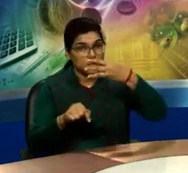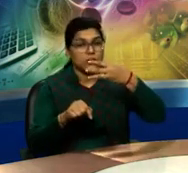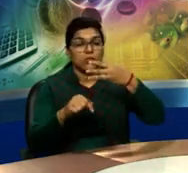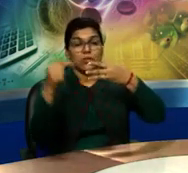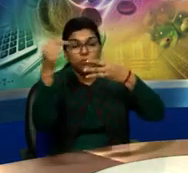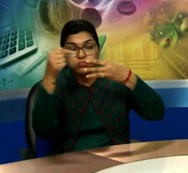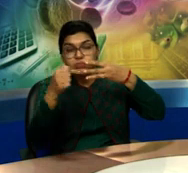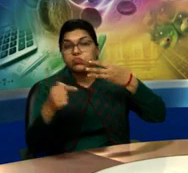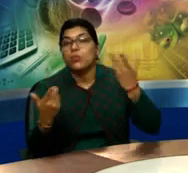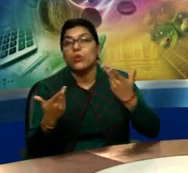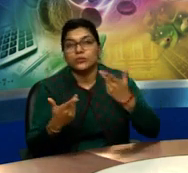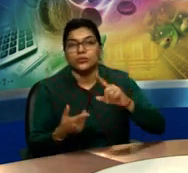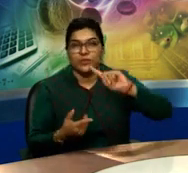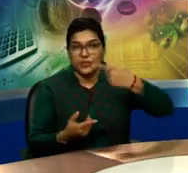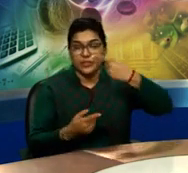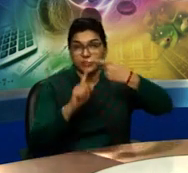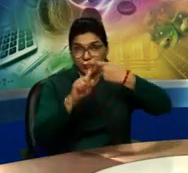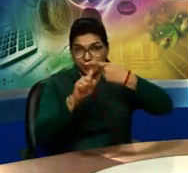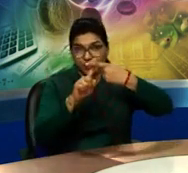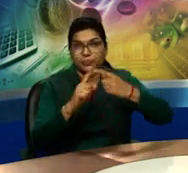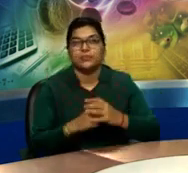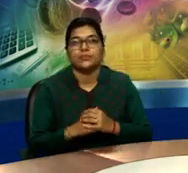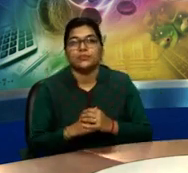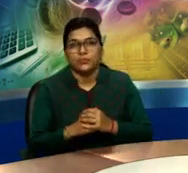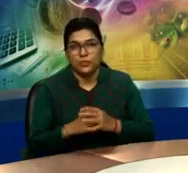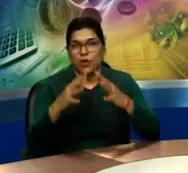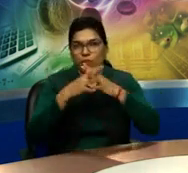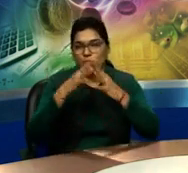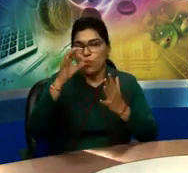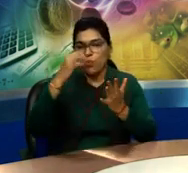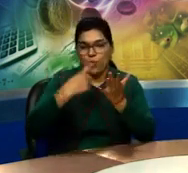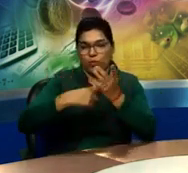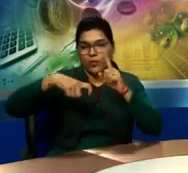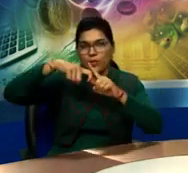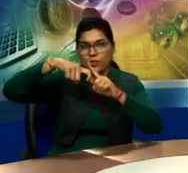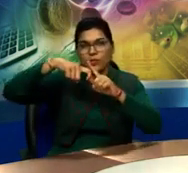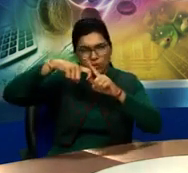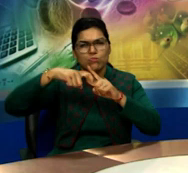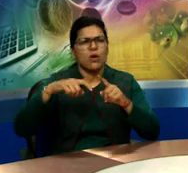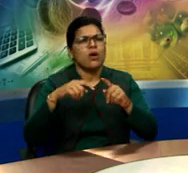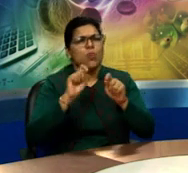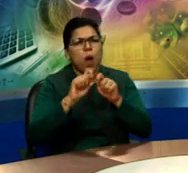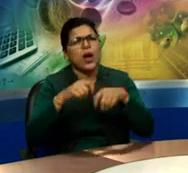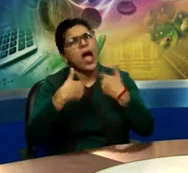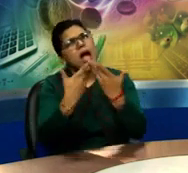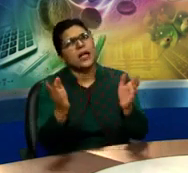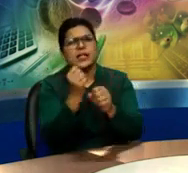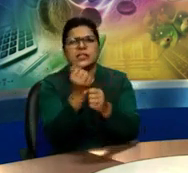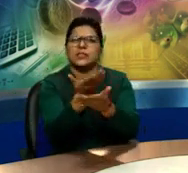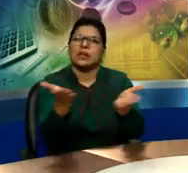Any work situation has 3 components. The first component is the work.